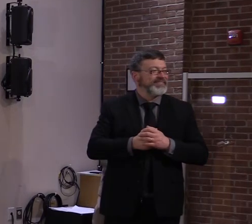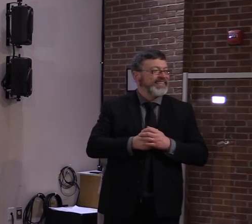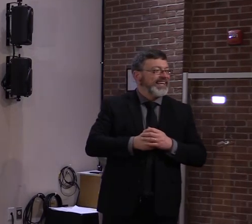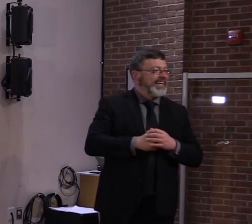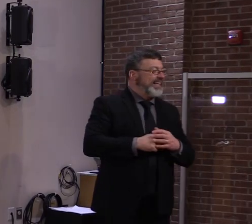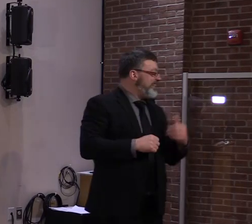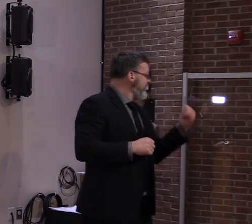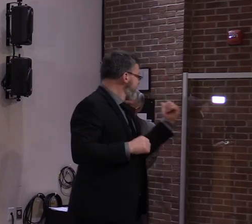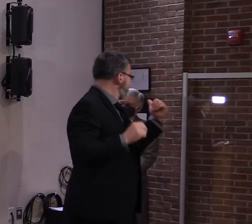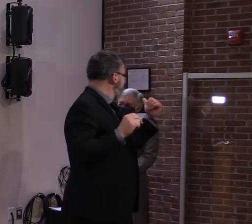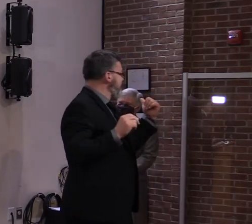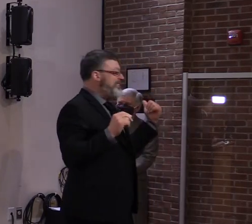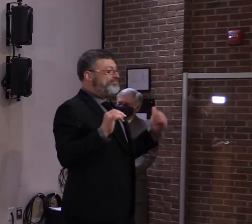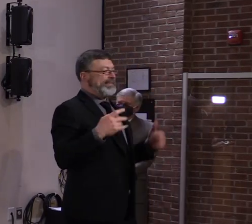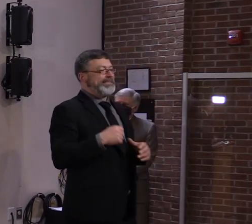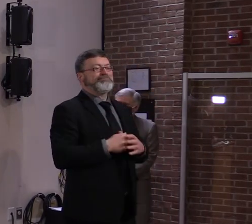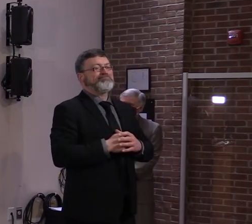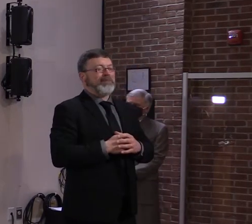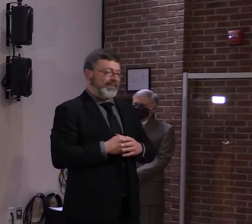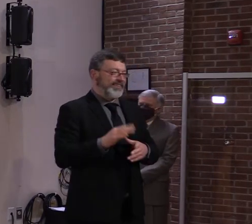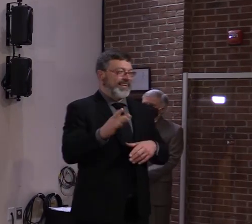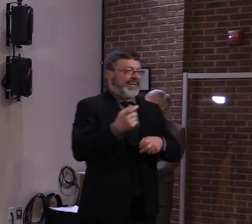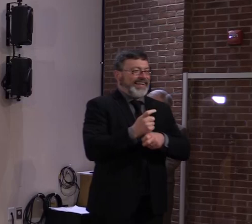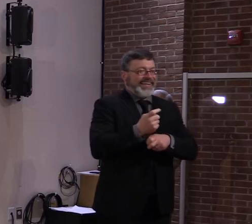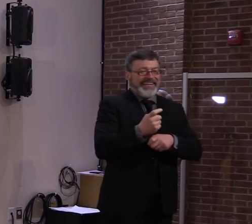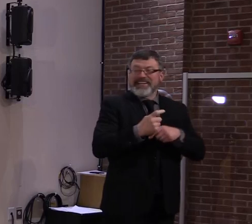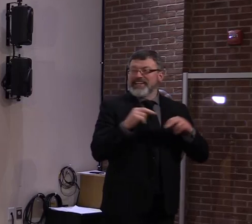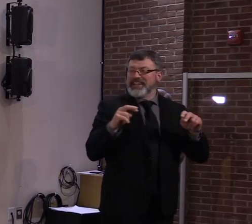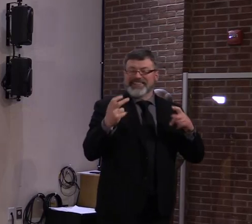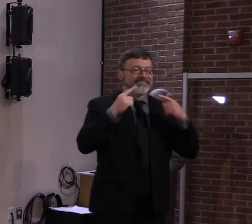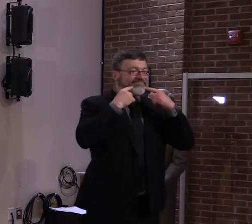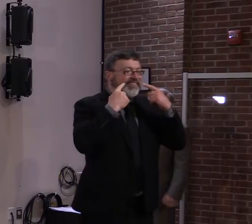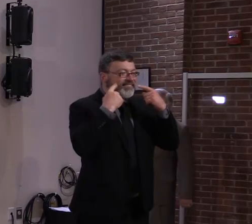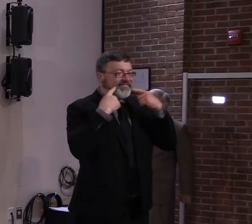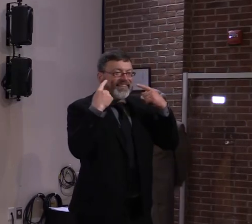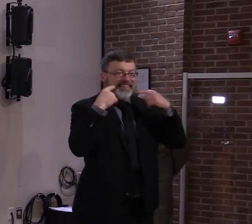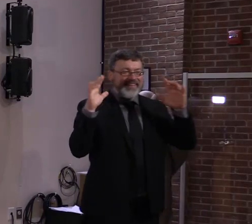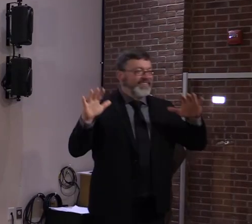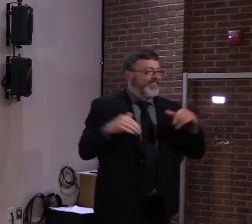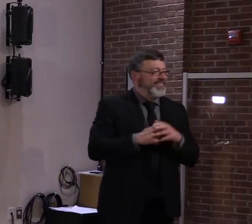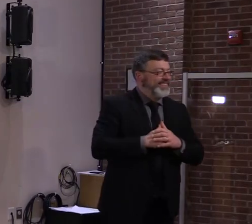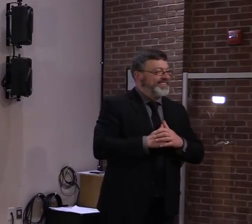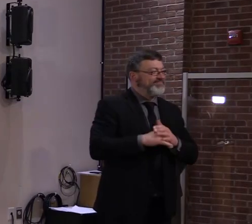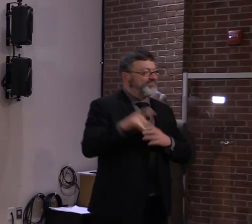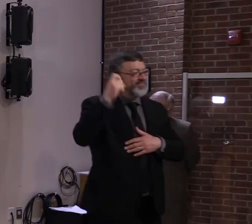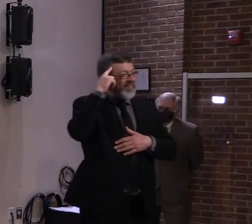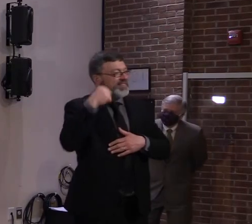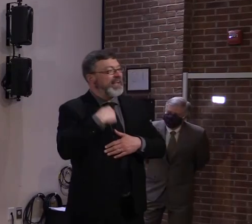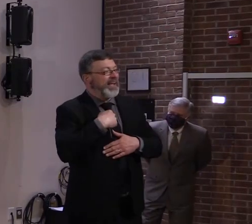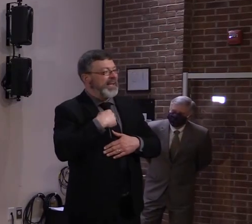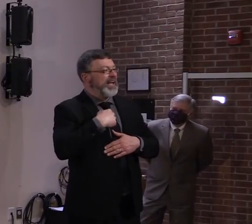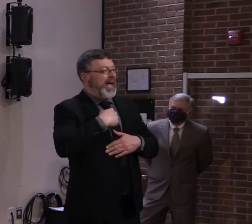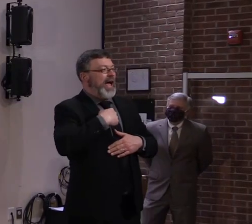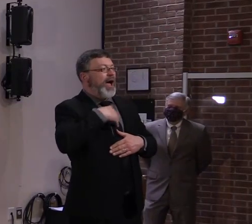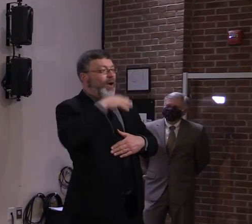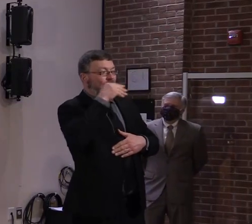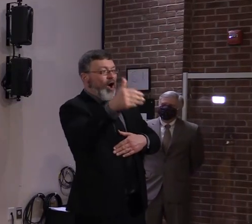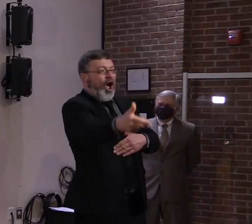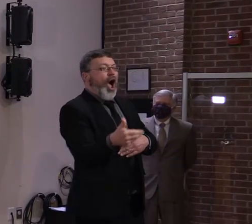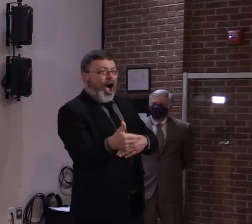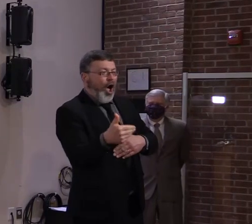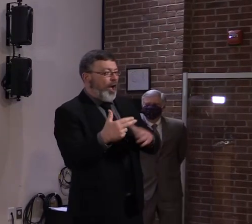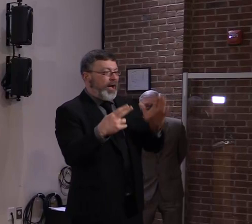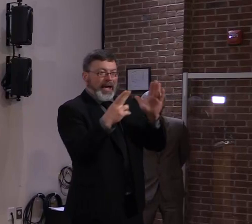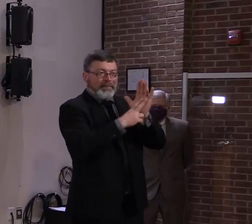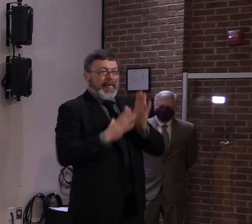You can fill out an application. There will be a hiring process and then you'd be